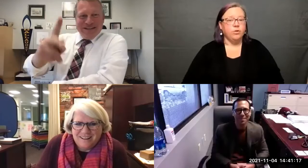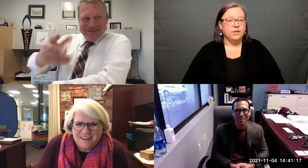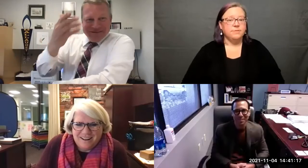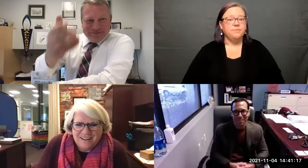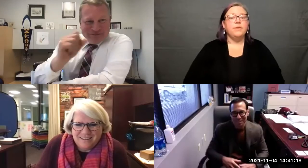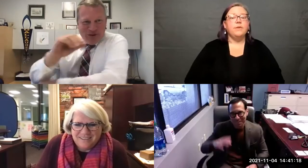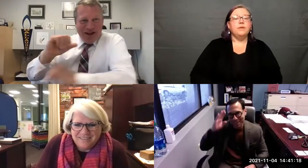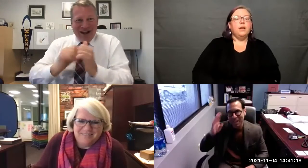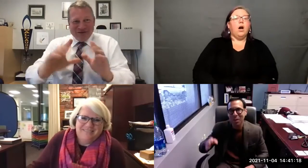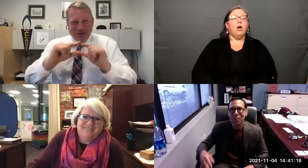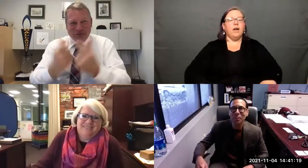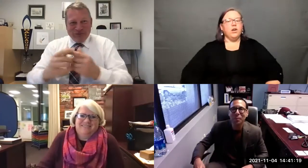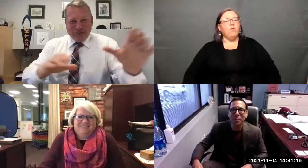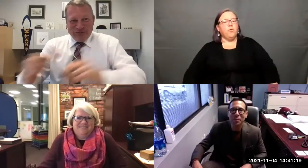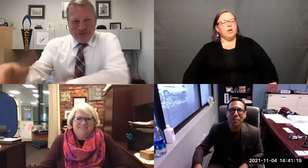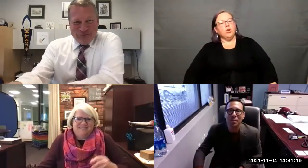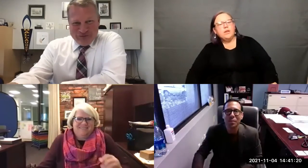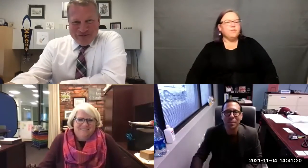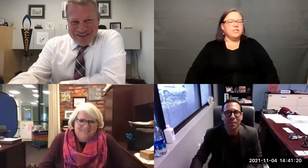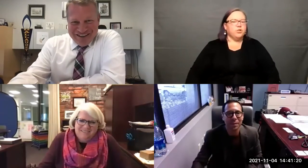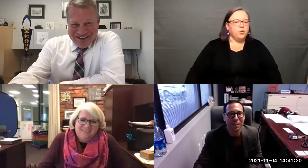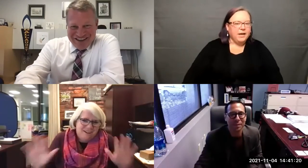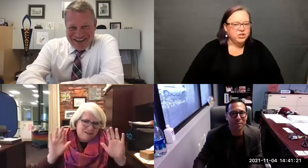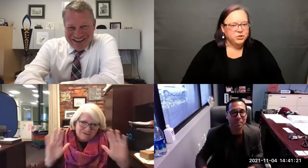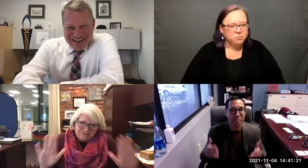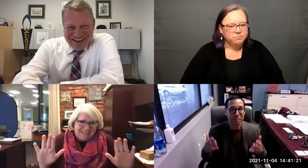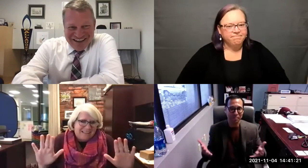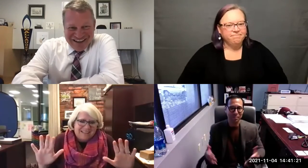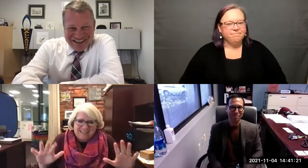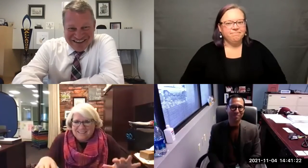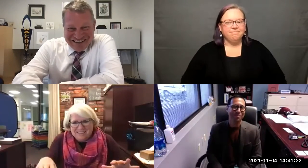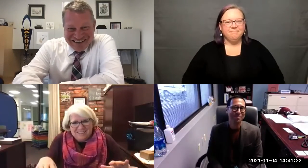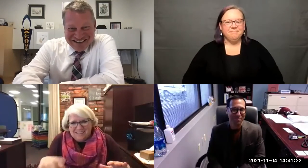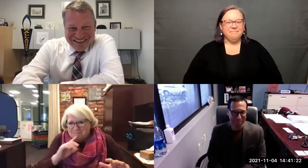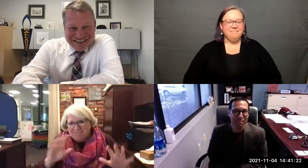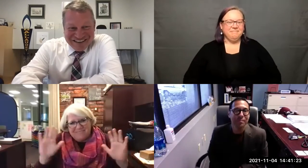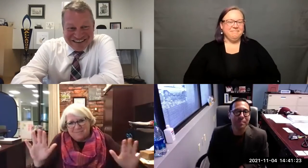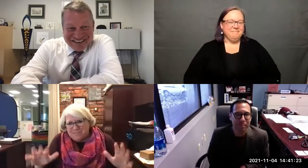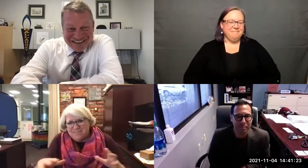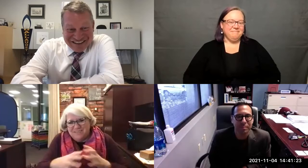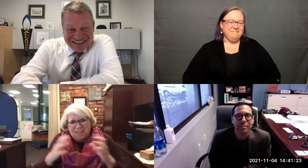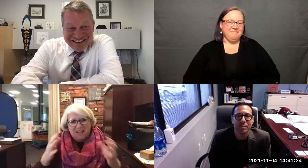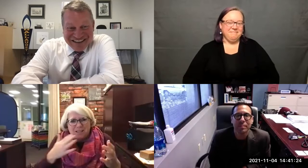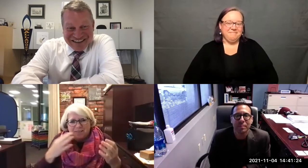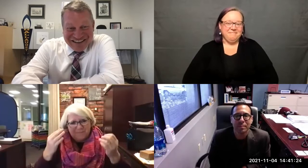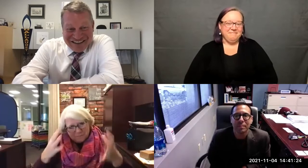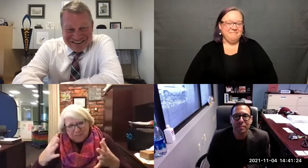Perfect. All right, go for it. Early intervention group, how'd you do? Great. This is Debbie. We did a